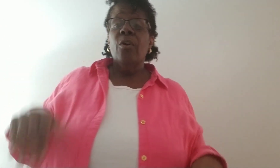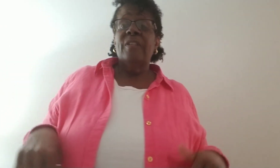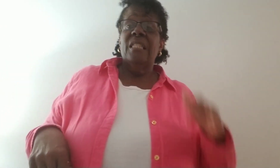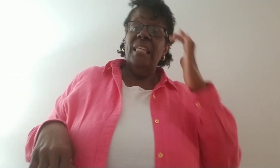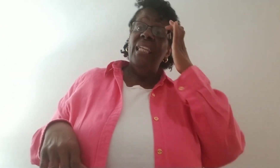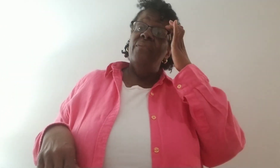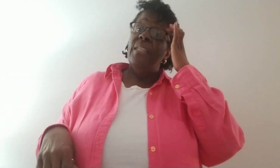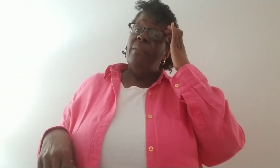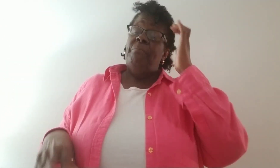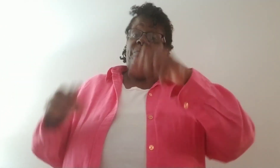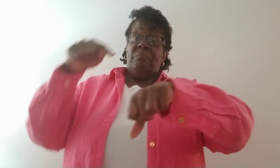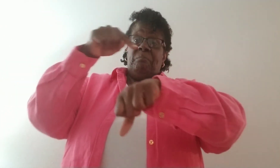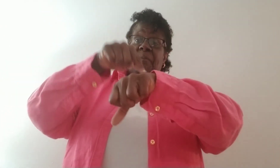in the evening?